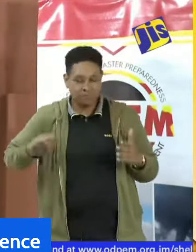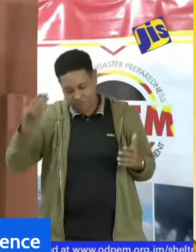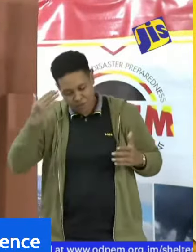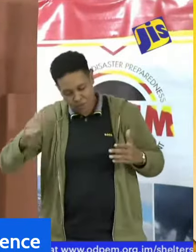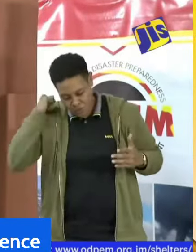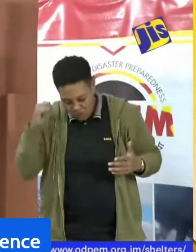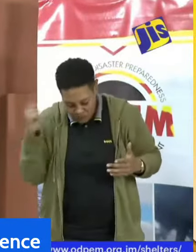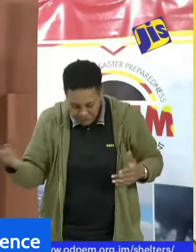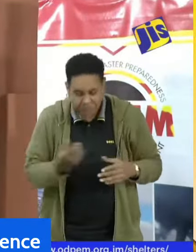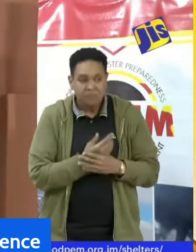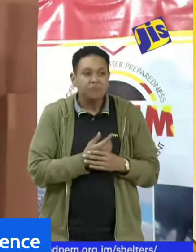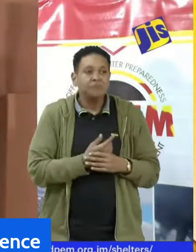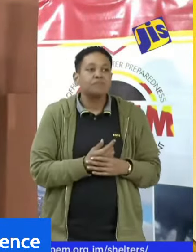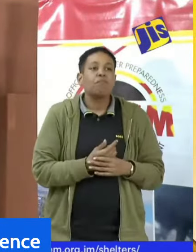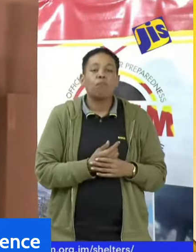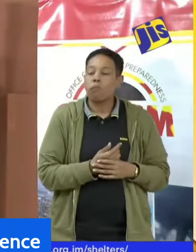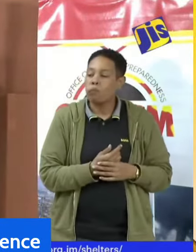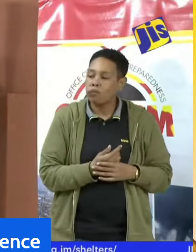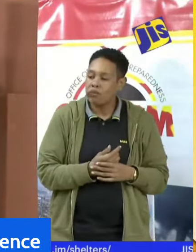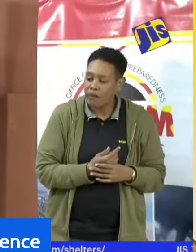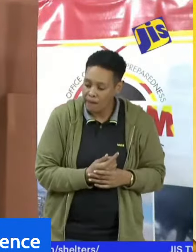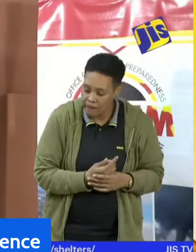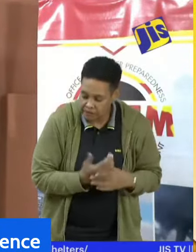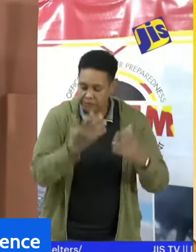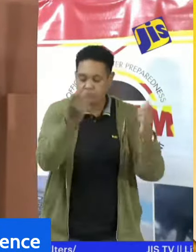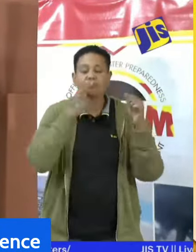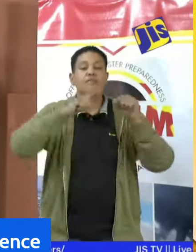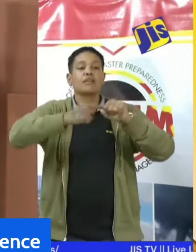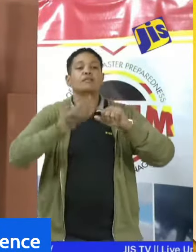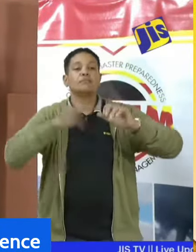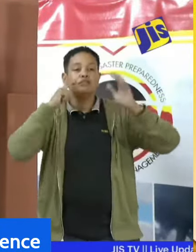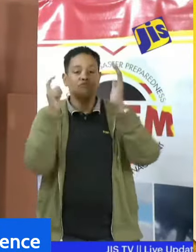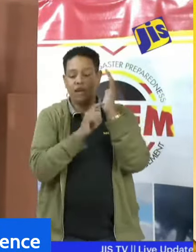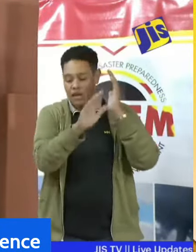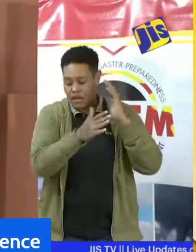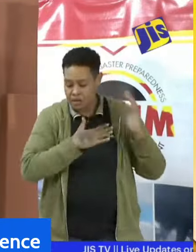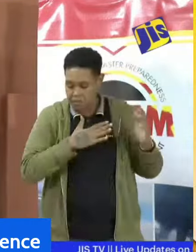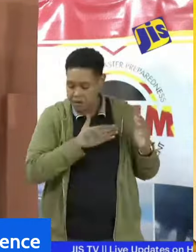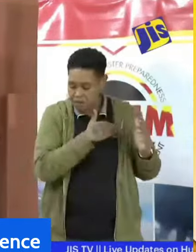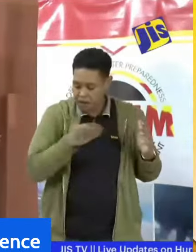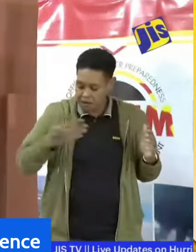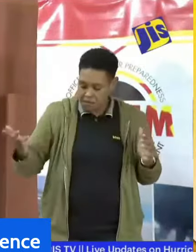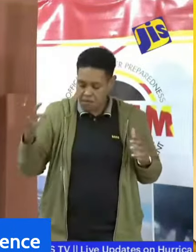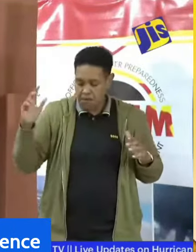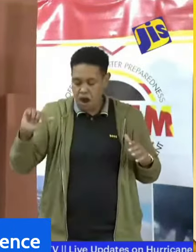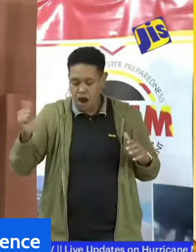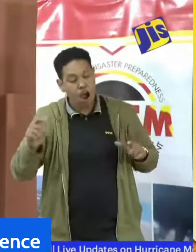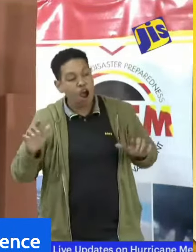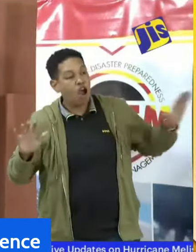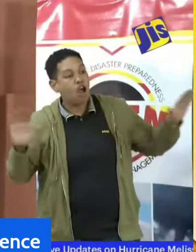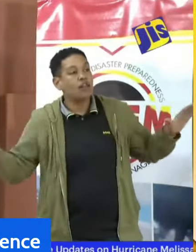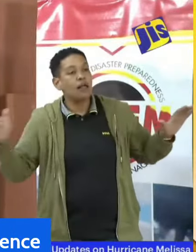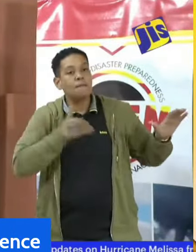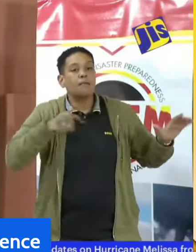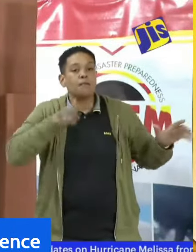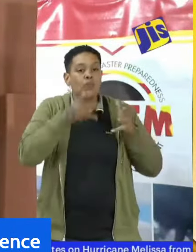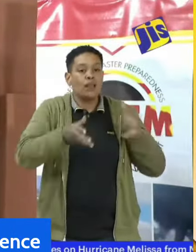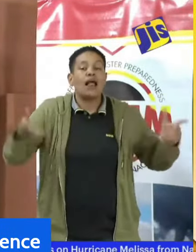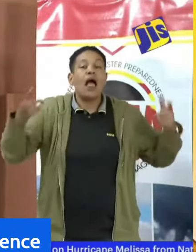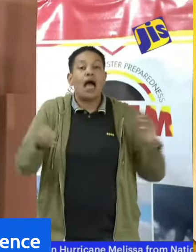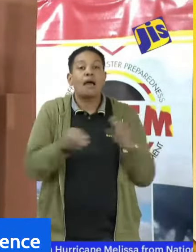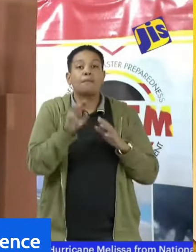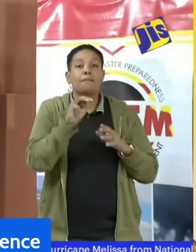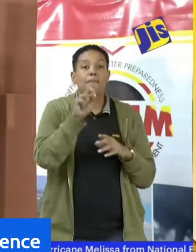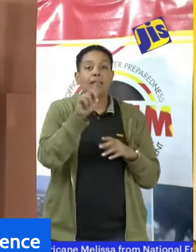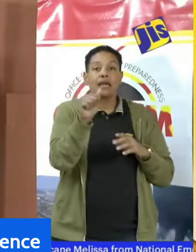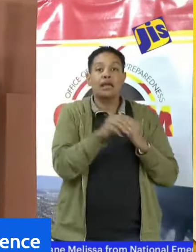Um, I want to just begin by recognizing my colleagues and other members in the room, the media,